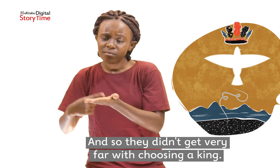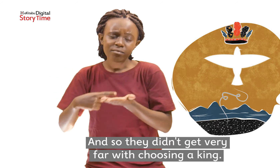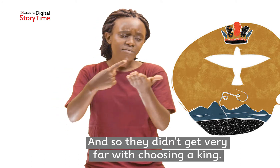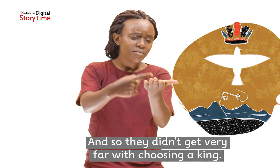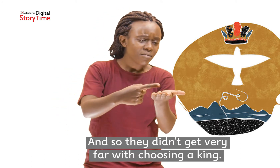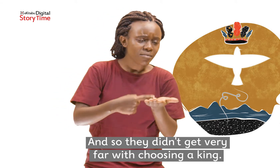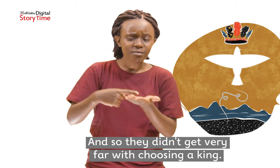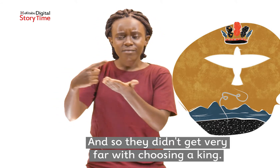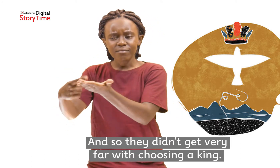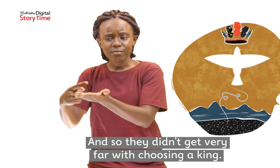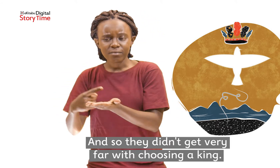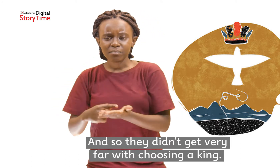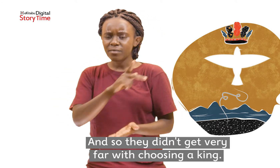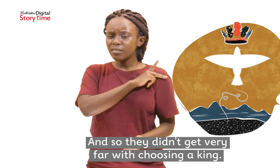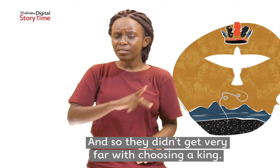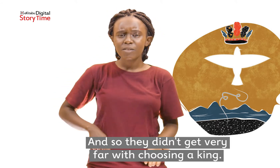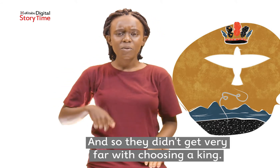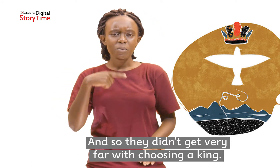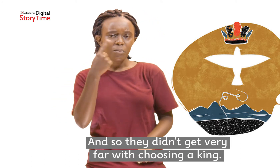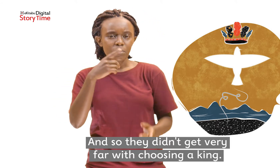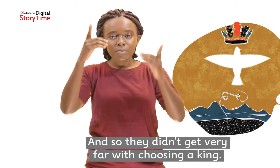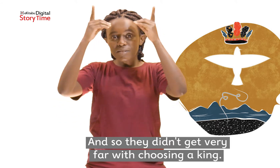And so they didn't get very far with choosing a king.